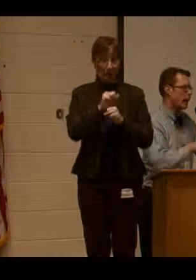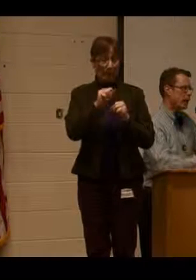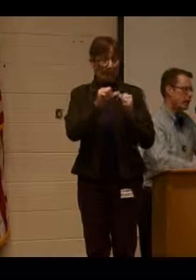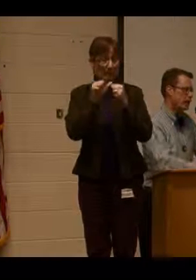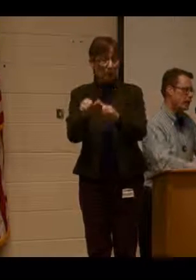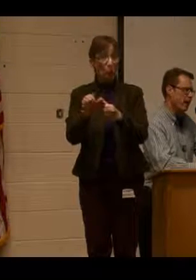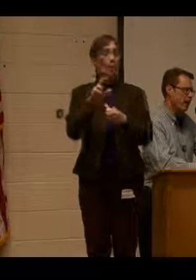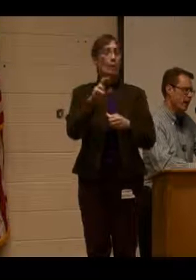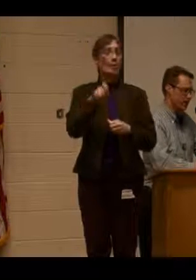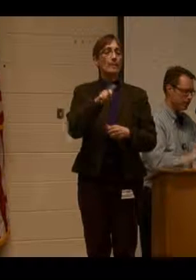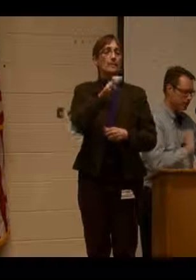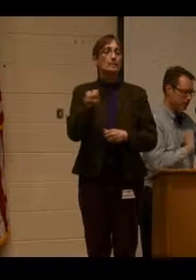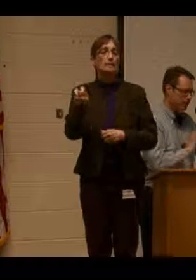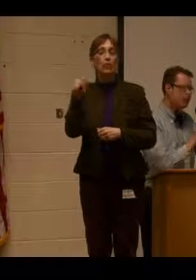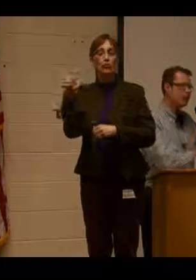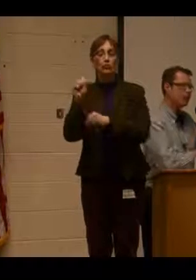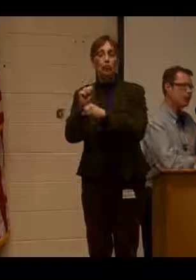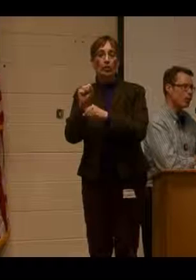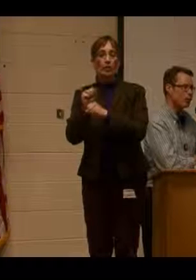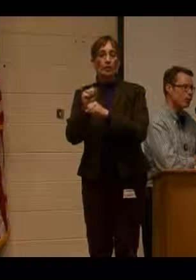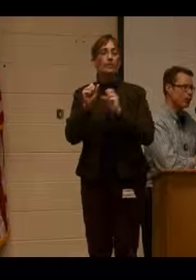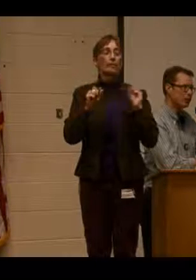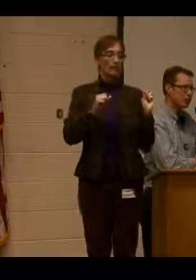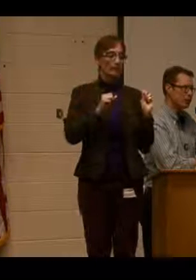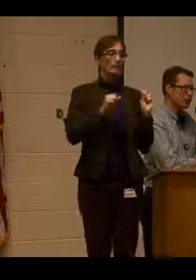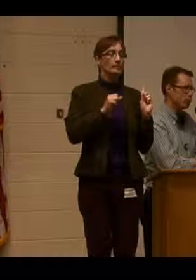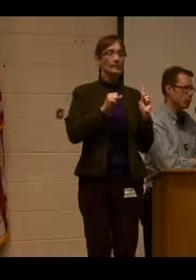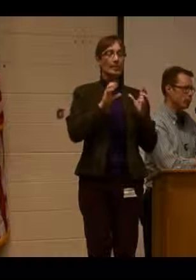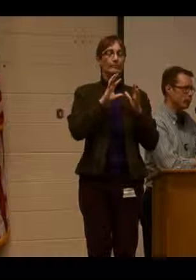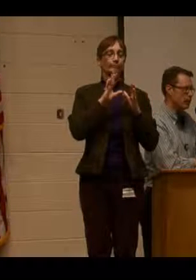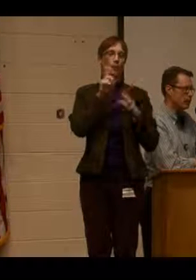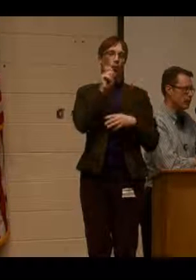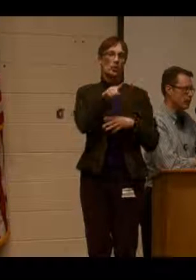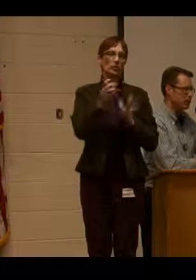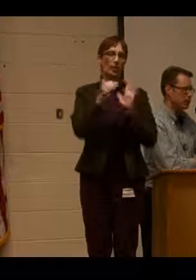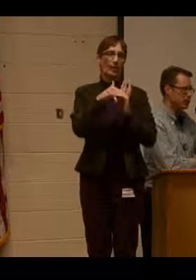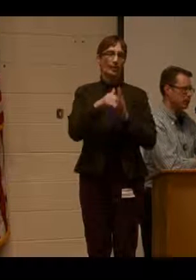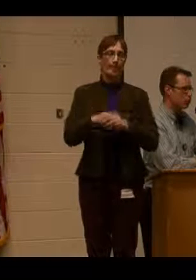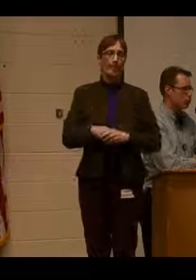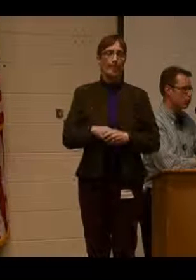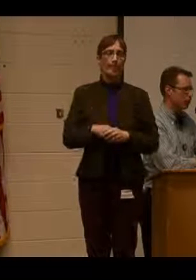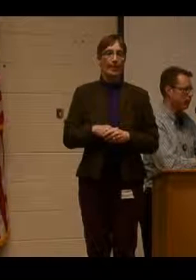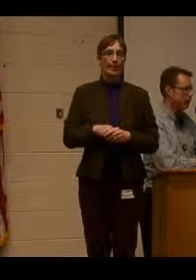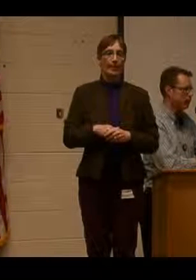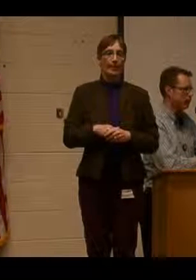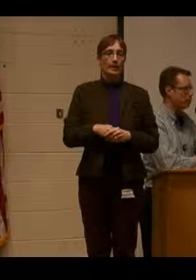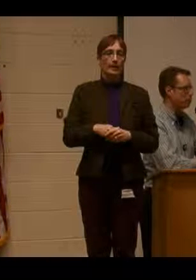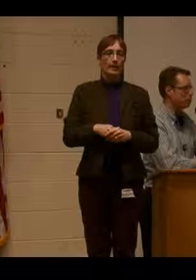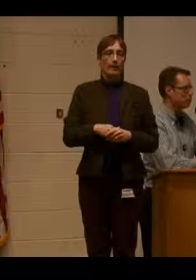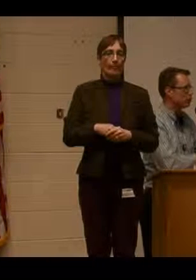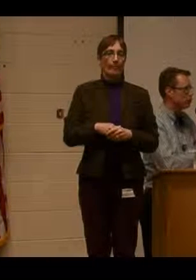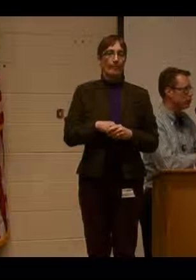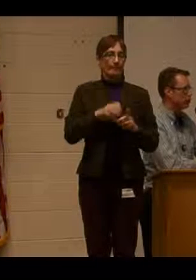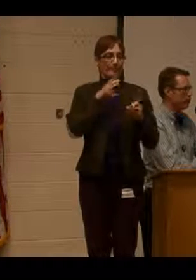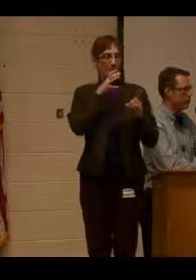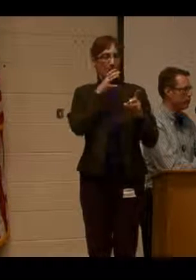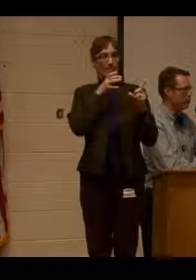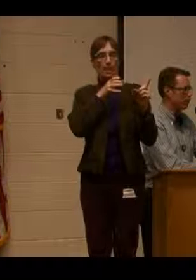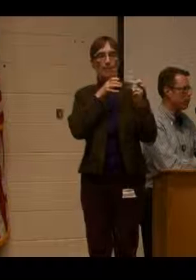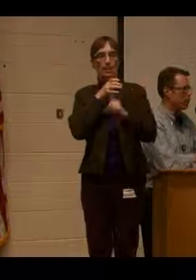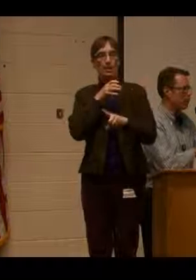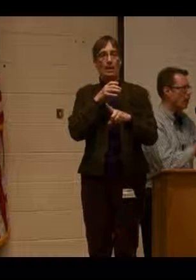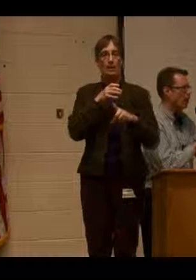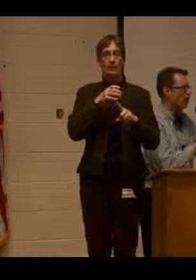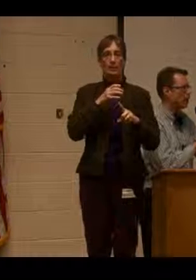Let me repeat the question. The question was about a specific job placement that a student is currently doing. And if that